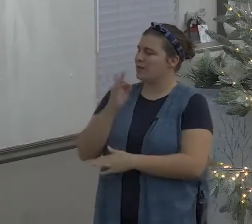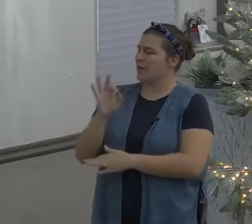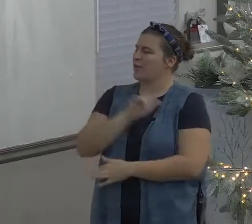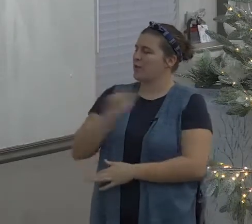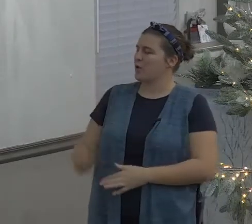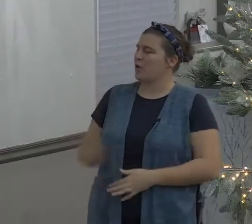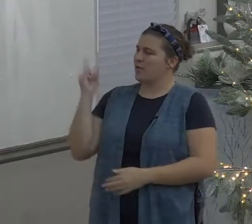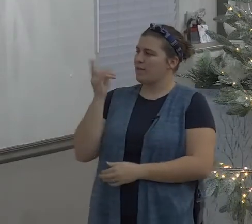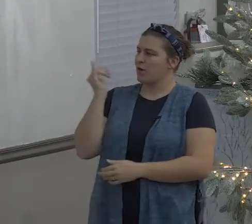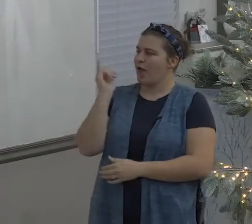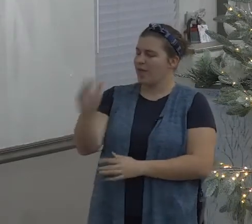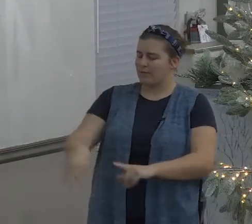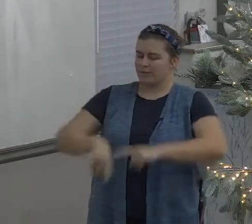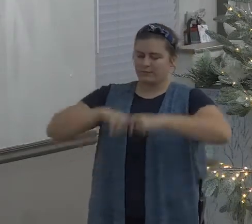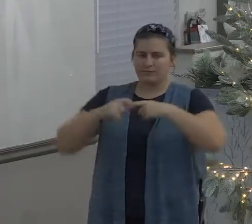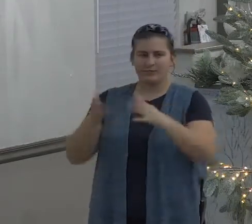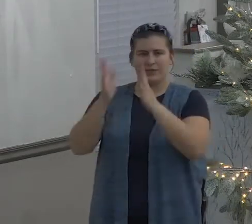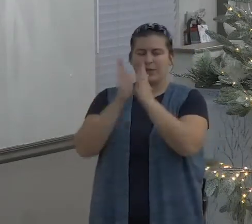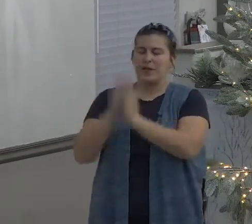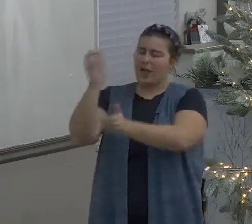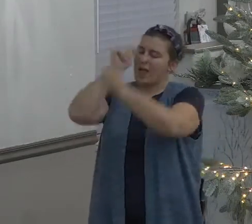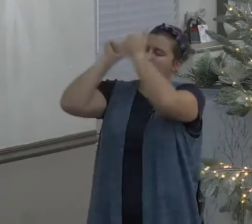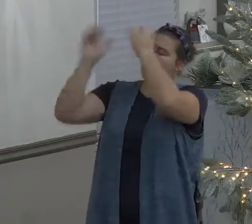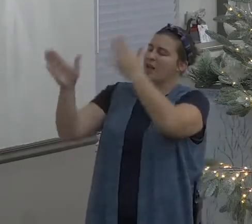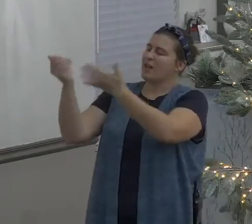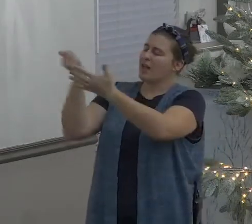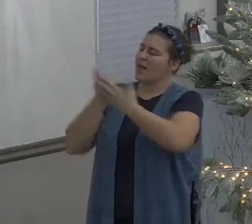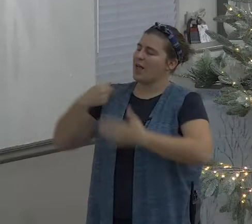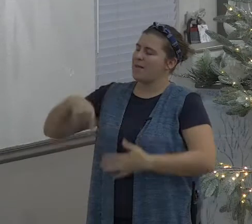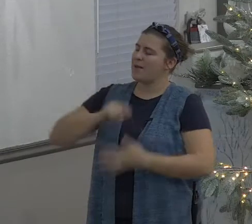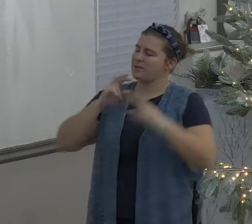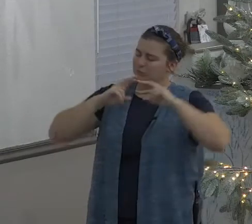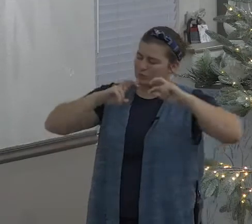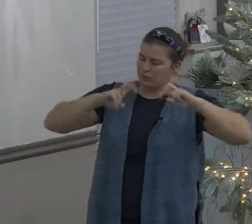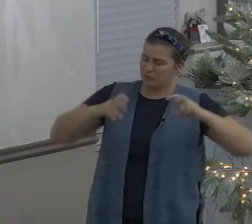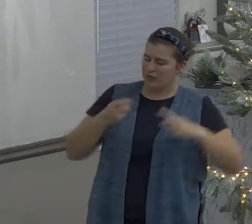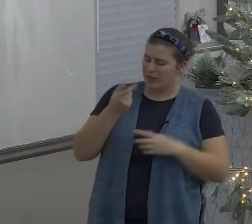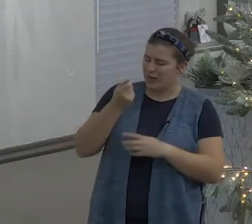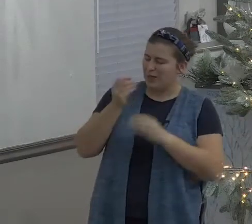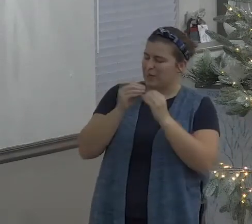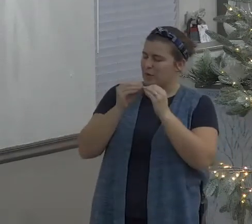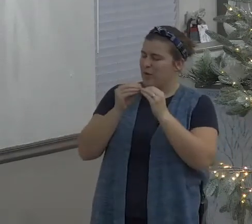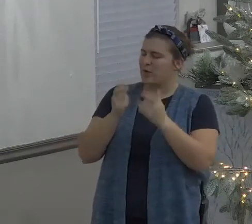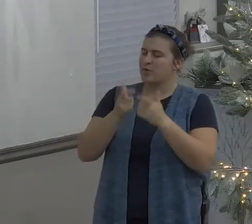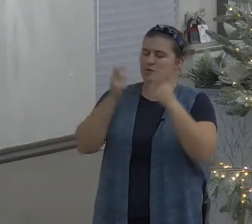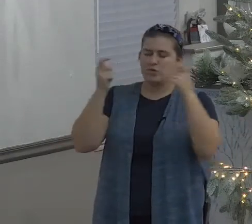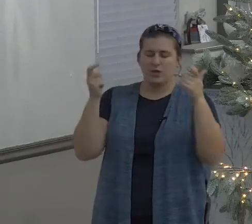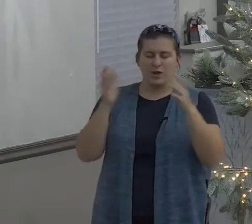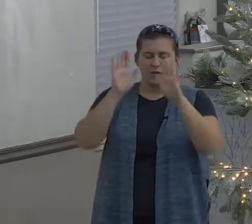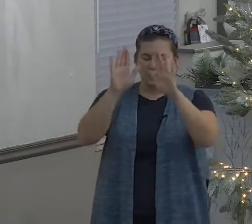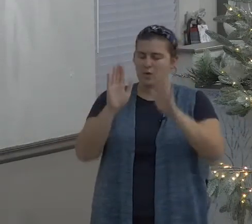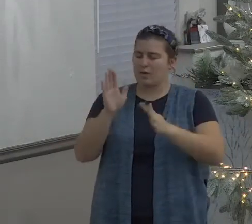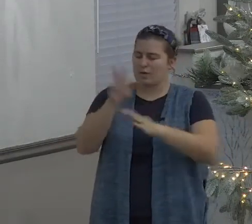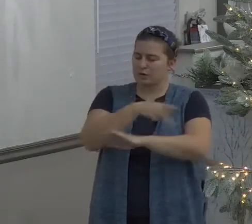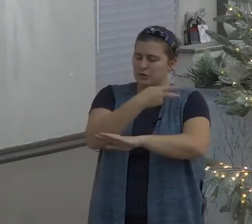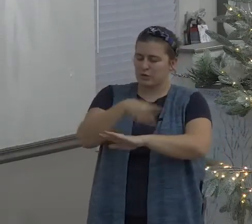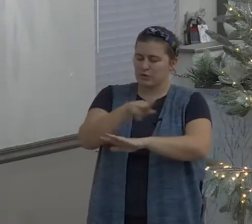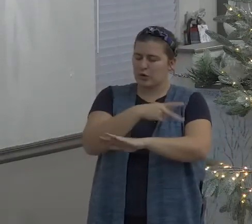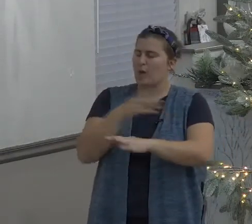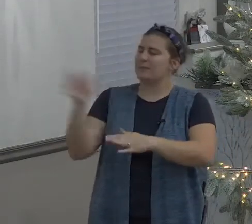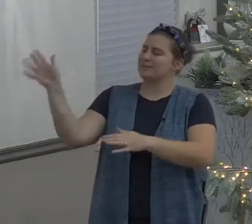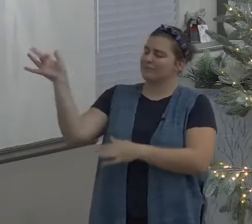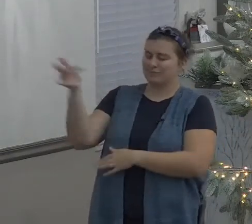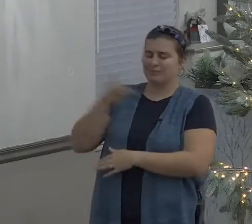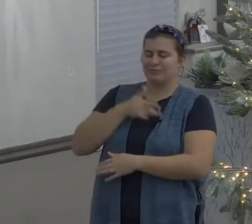mercy shall follow me all the days of my life and I will dwell in the house of the Lord forever Father